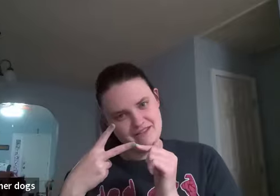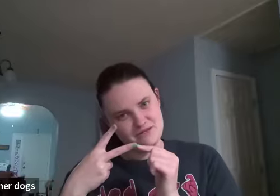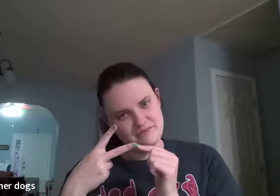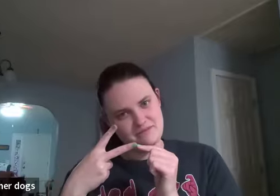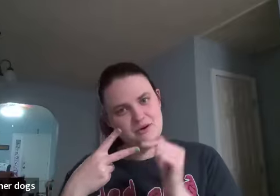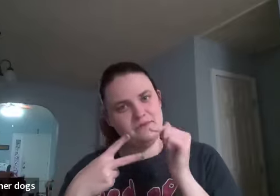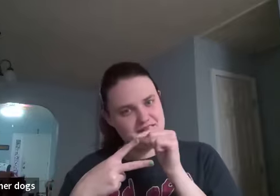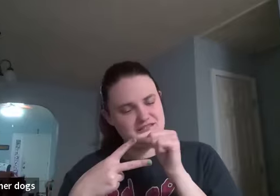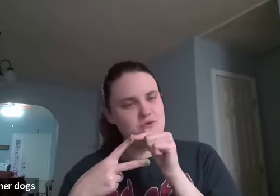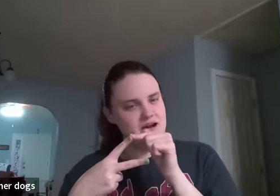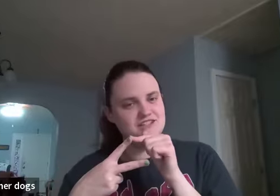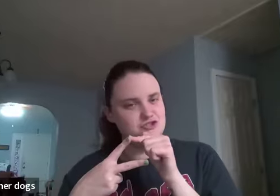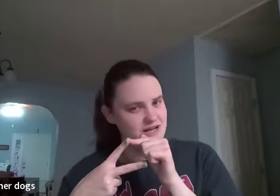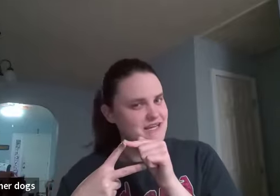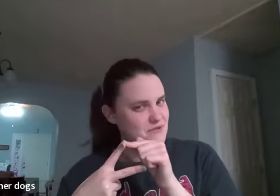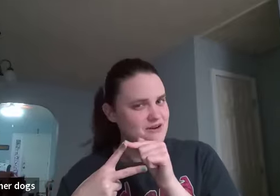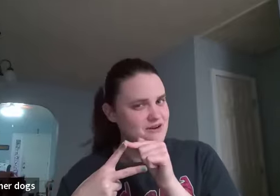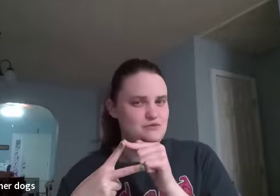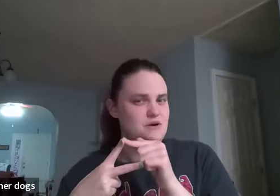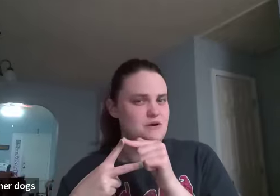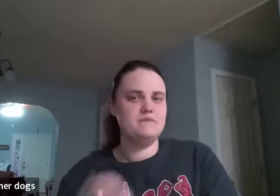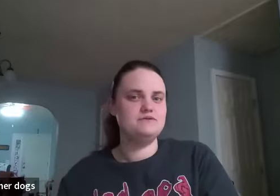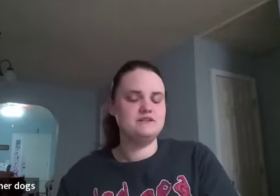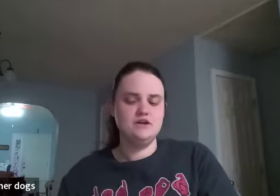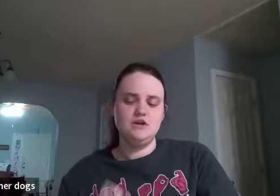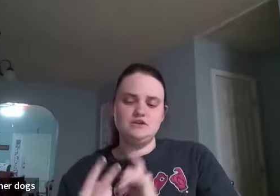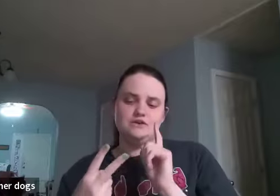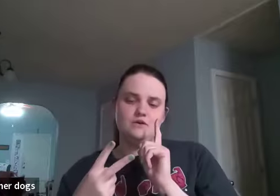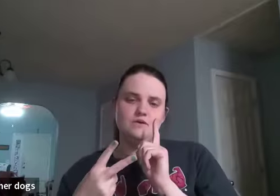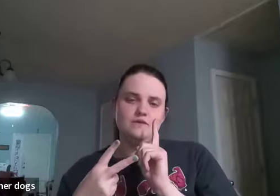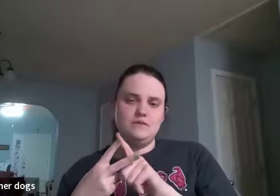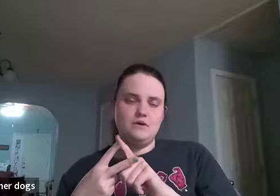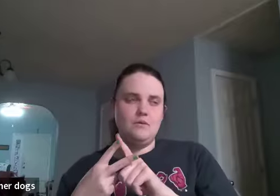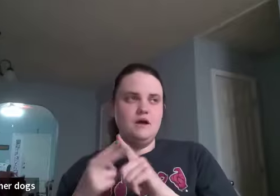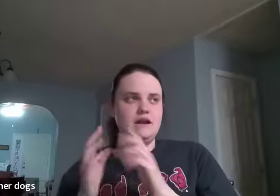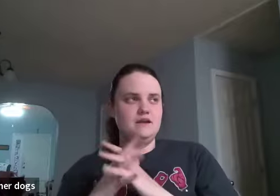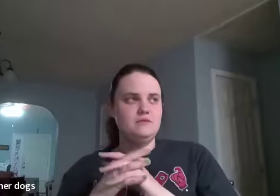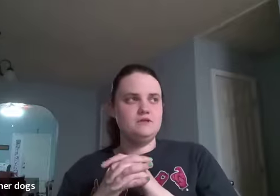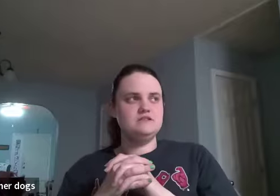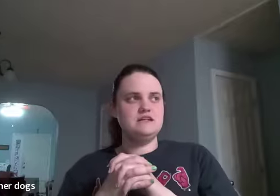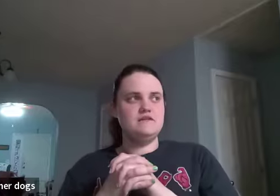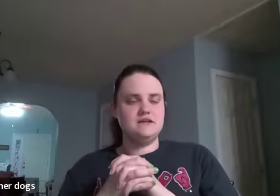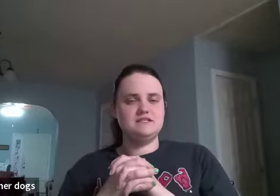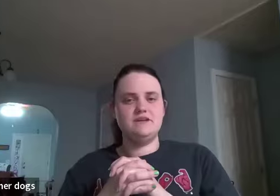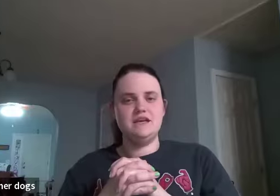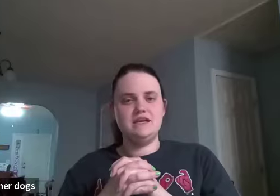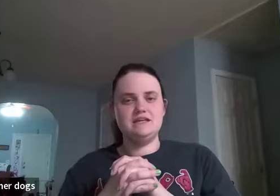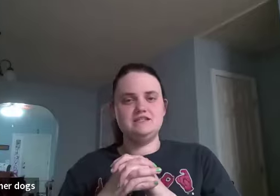this one a bit more, but this is the one I try to keep on because this is the one I know the most. So the one I know most of Thanksgiving is